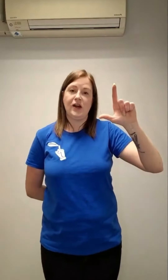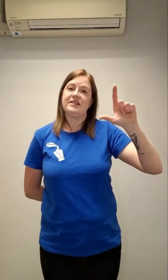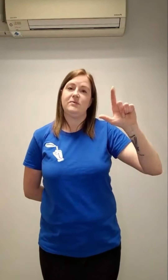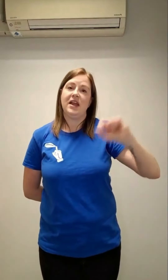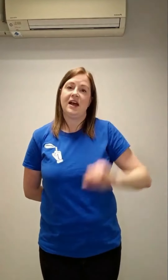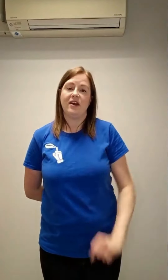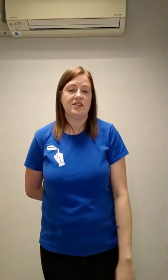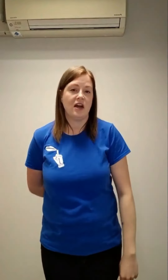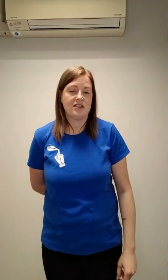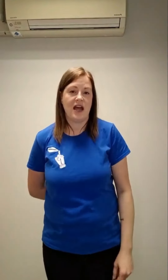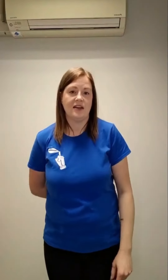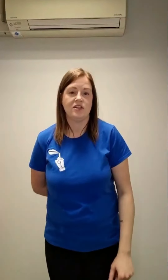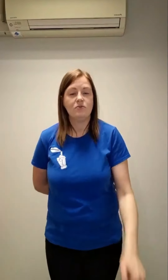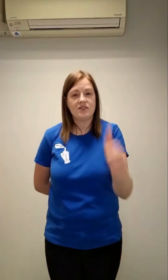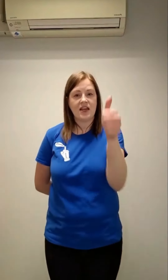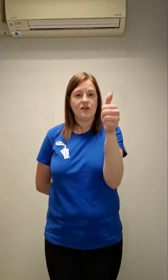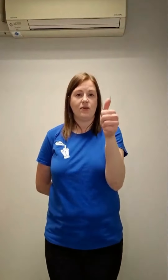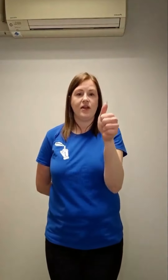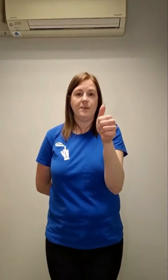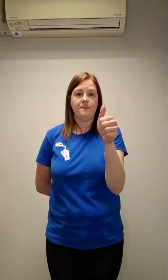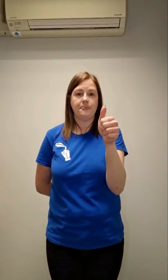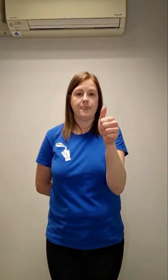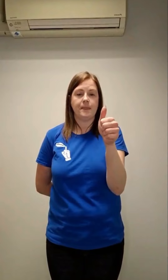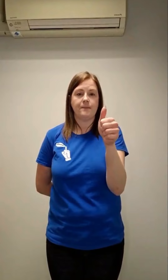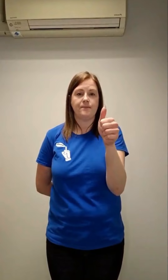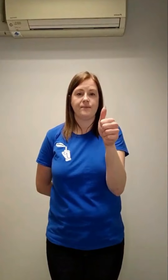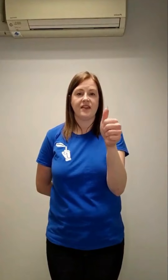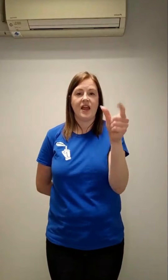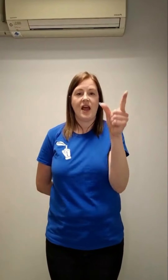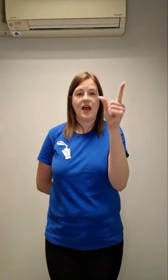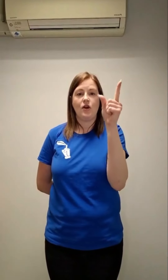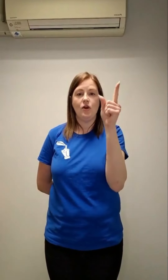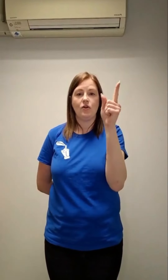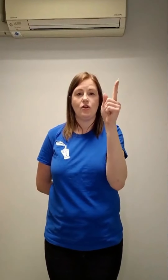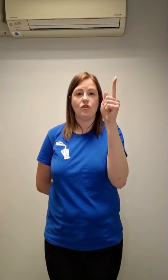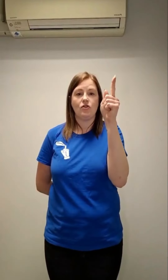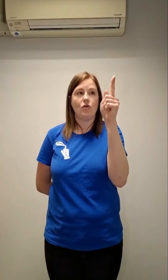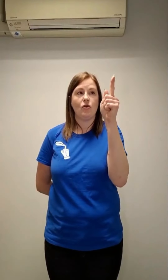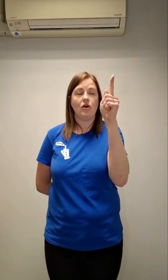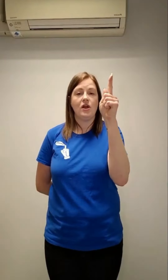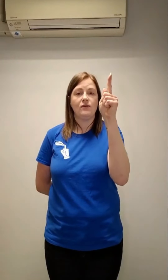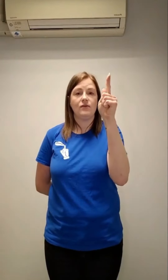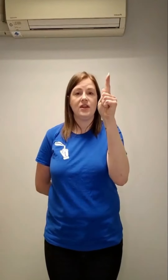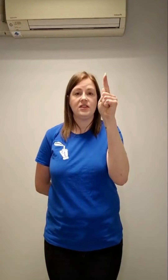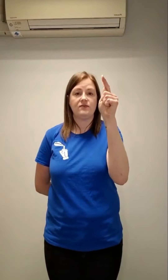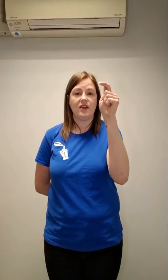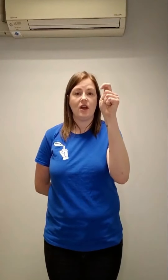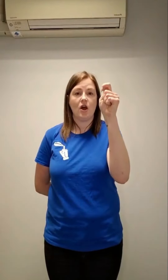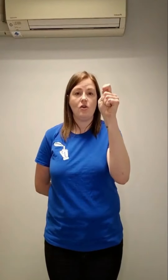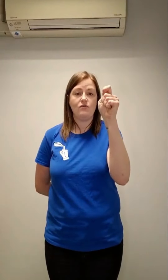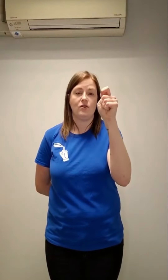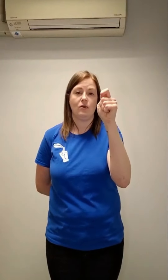Lastly, we have a tucked hand. You will take your thumb and hook your index finger over your